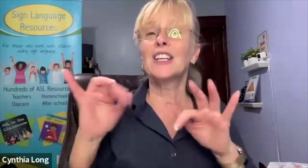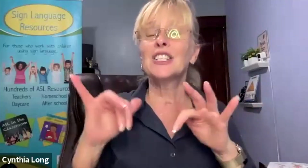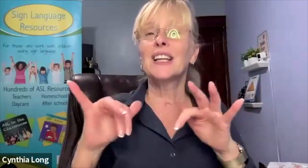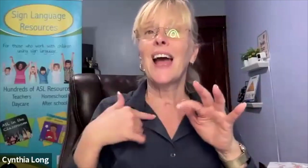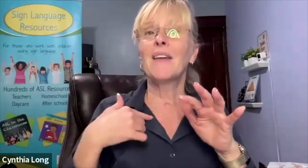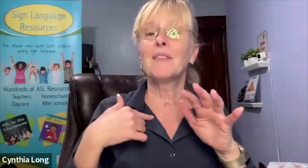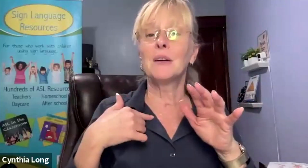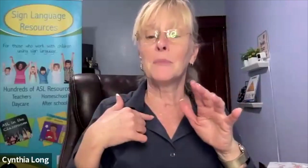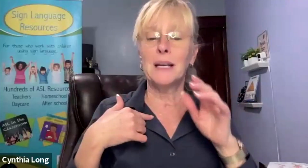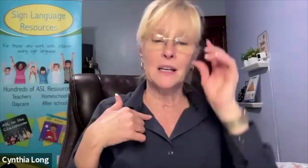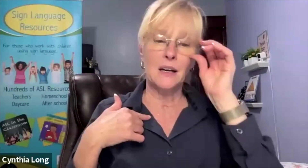actually have them in